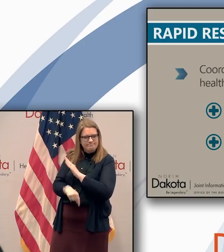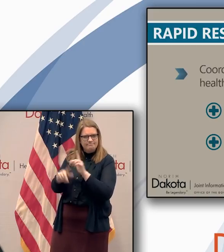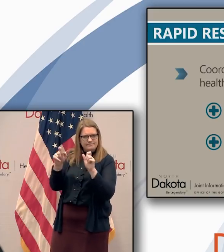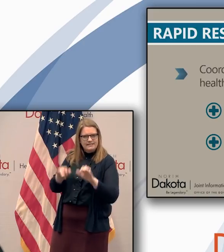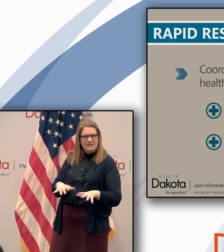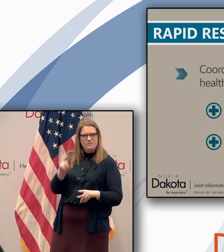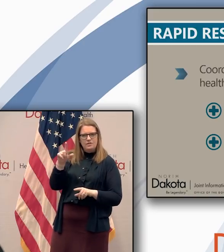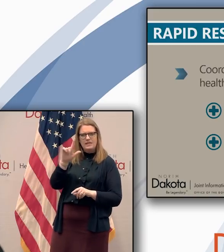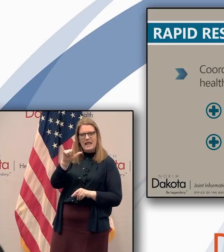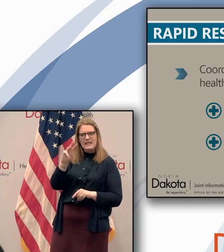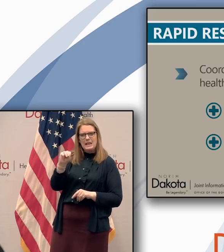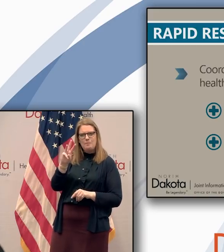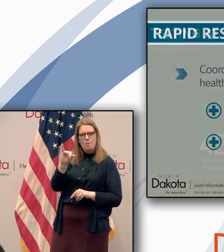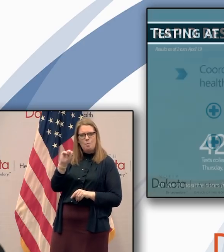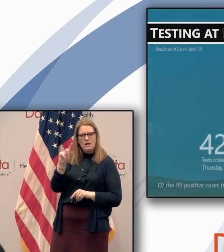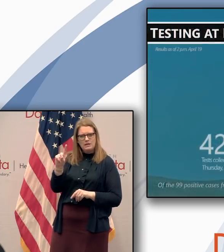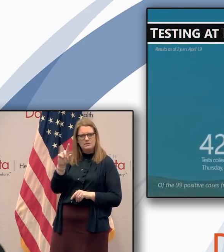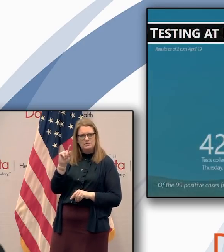LM Wind Power